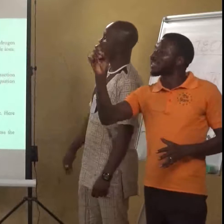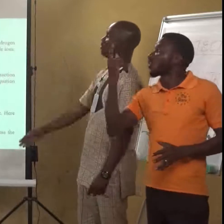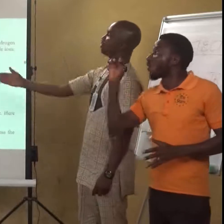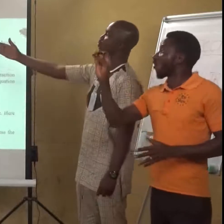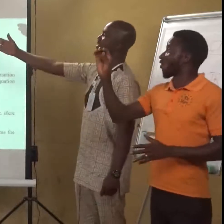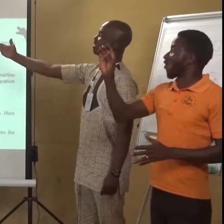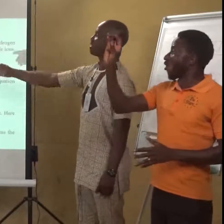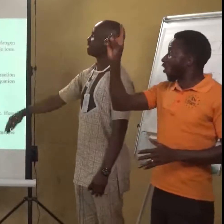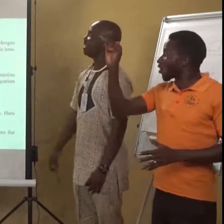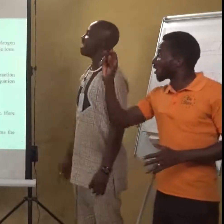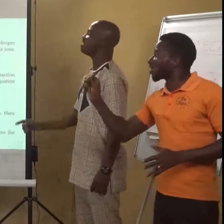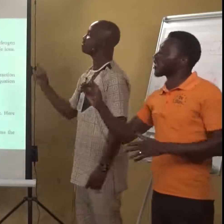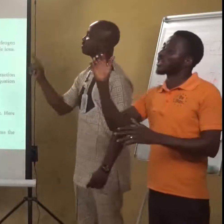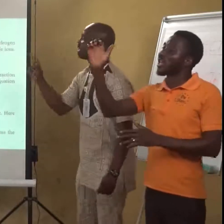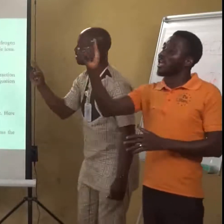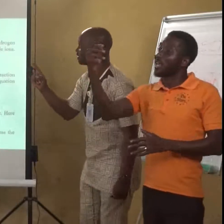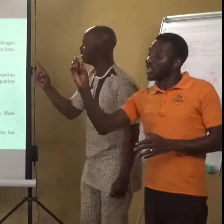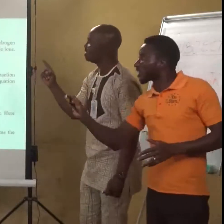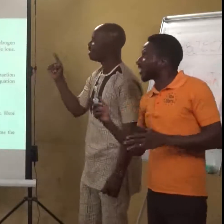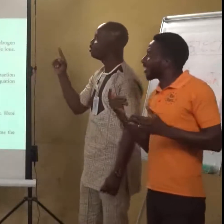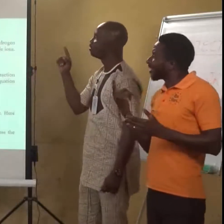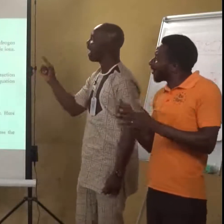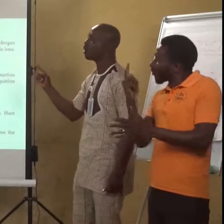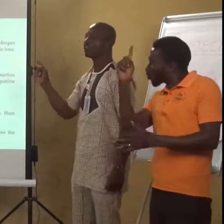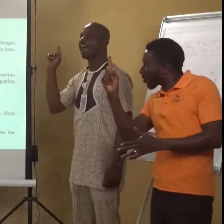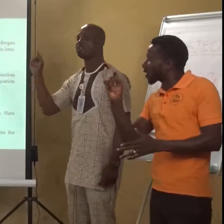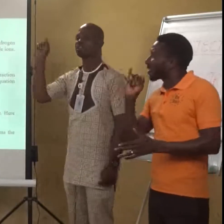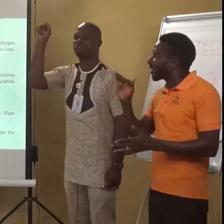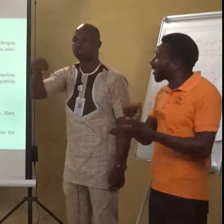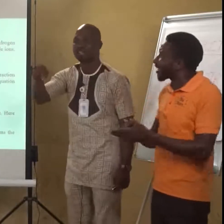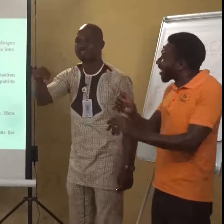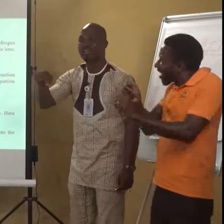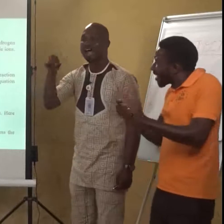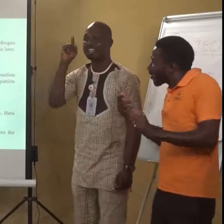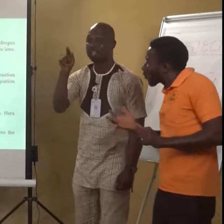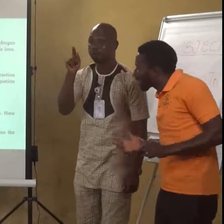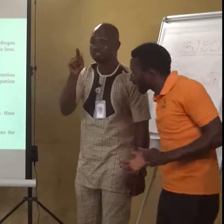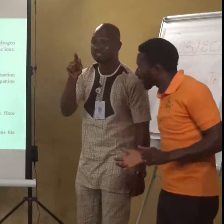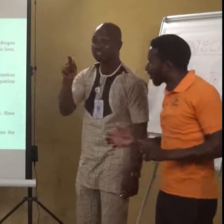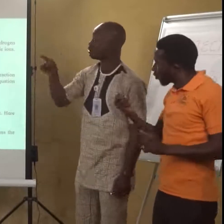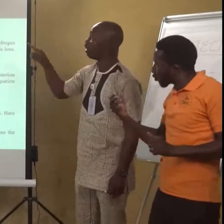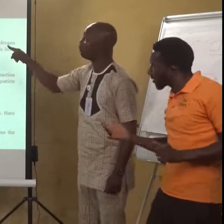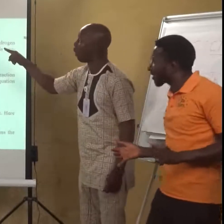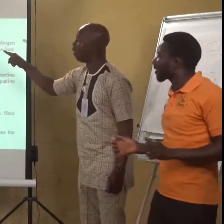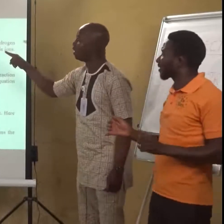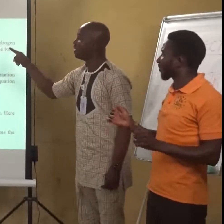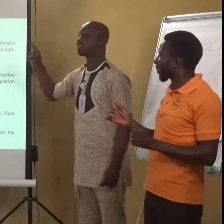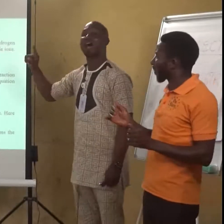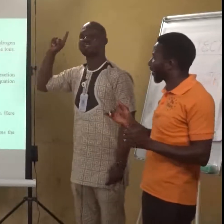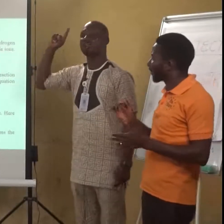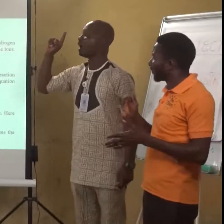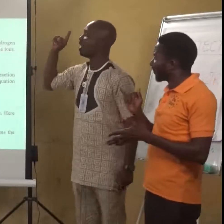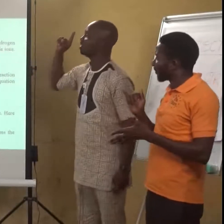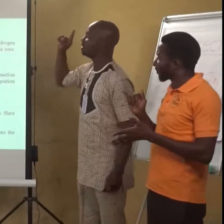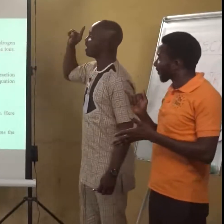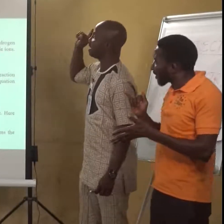The first one is that any substance that you react with hydrogen sulfide and it deposits sulfur is an